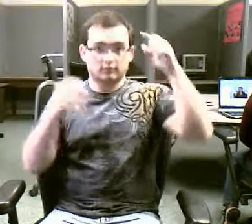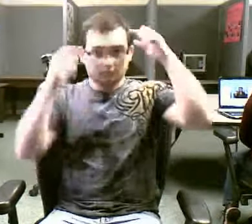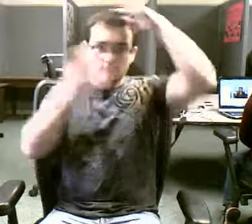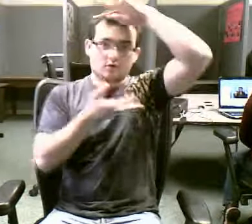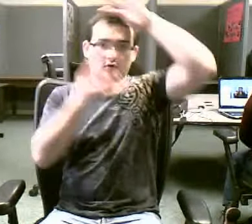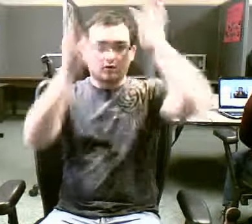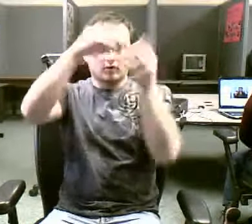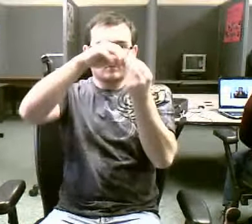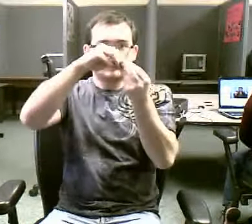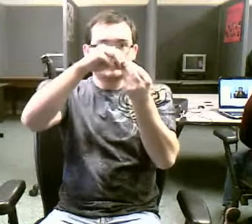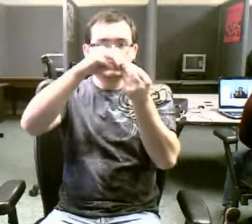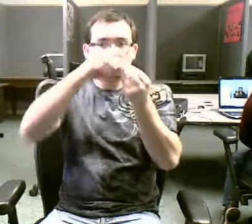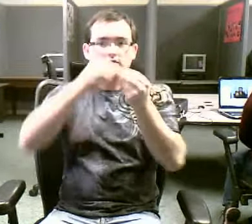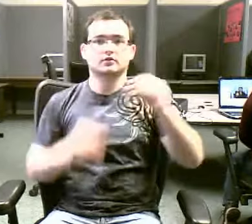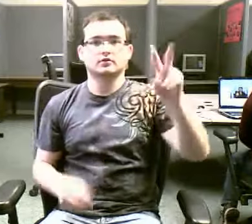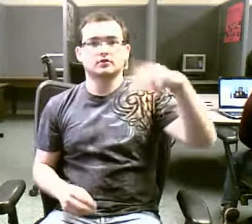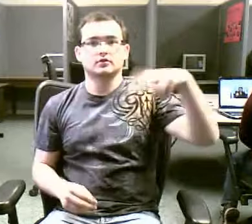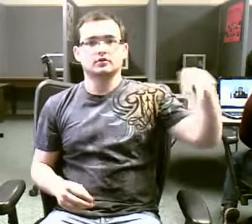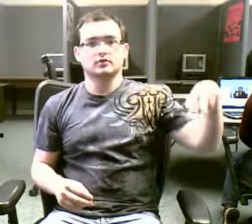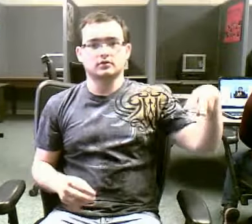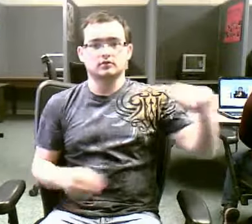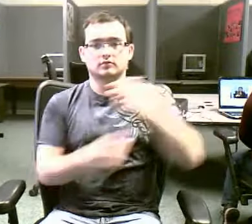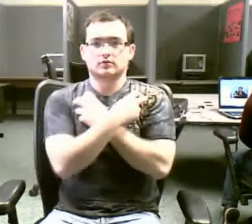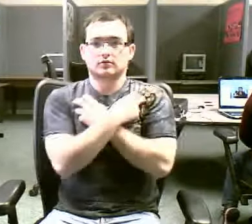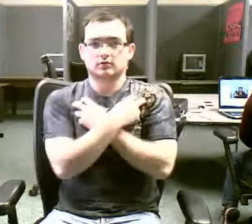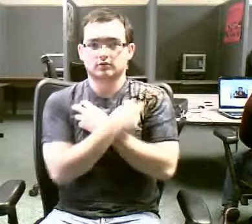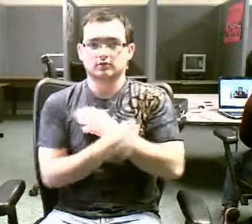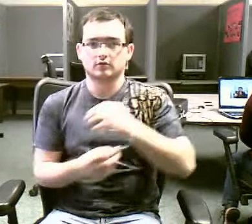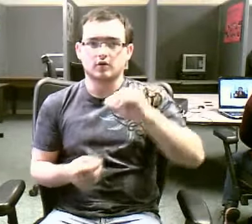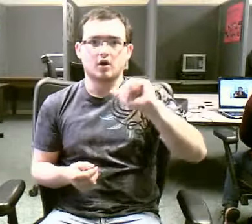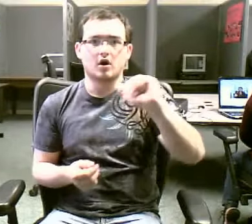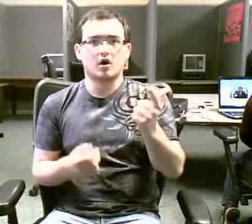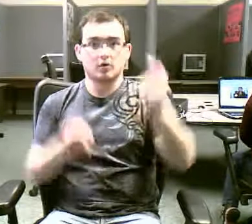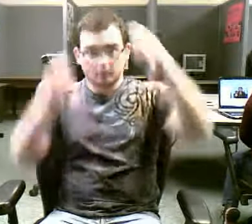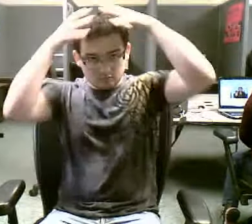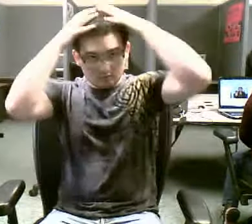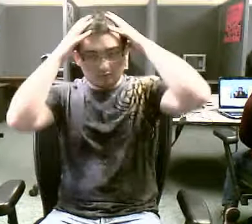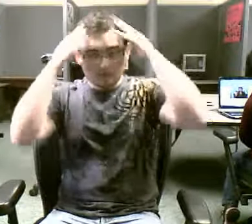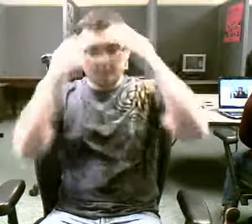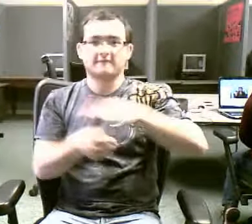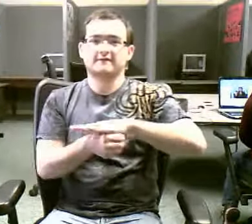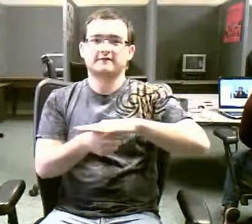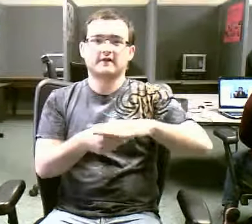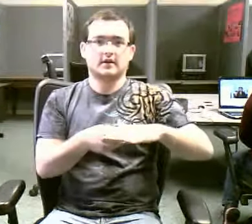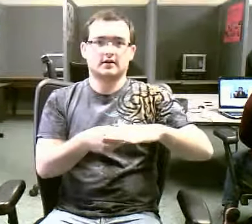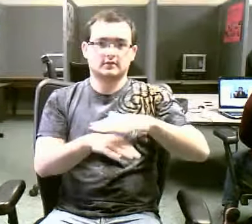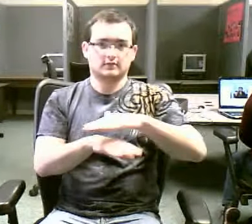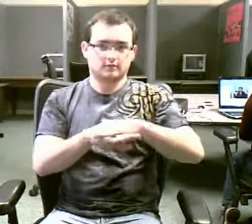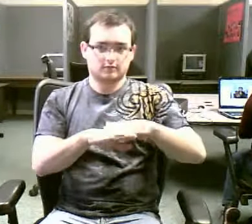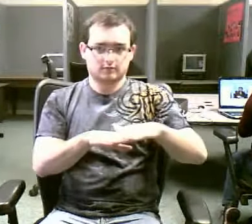All bones of cranium are flat bones and immovable joints which protect